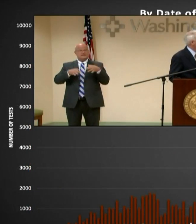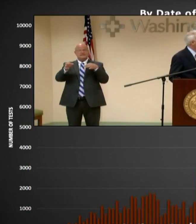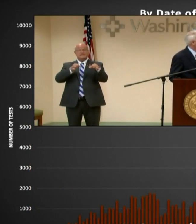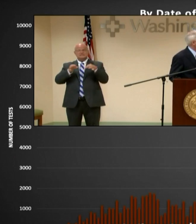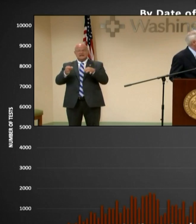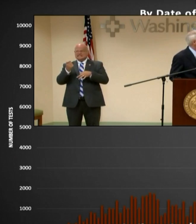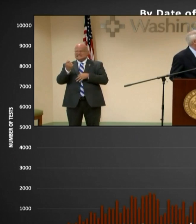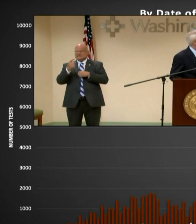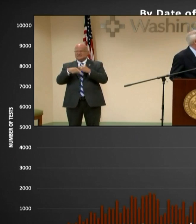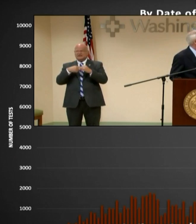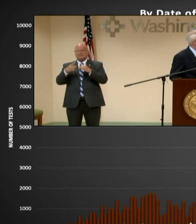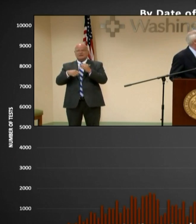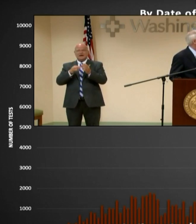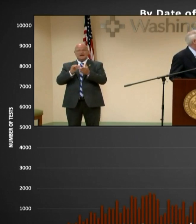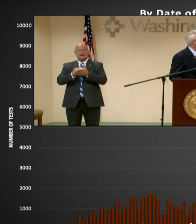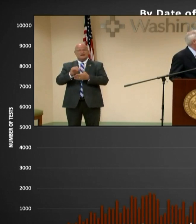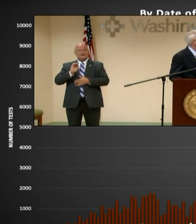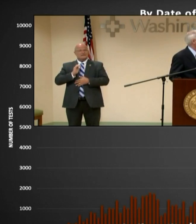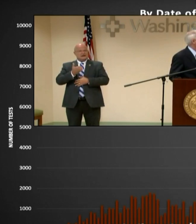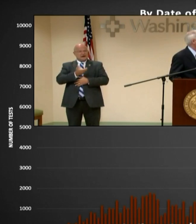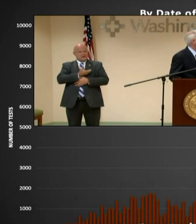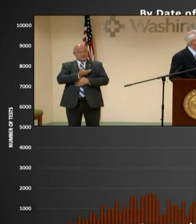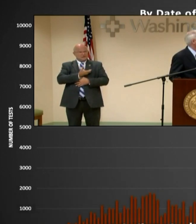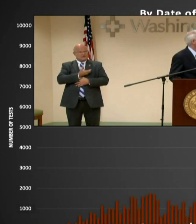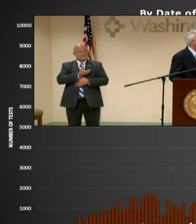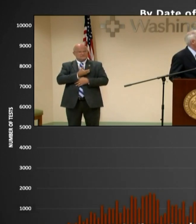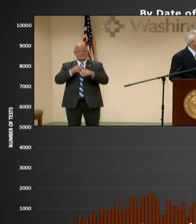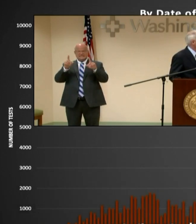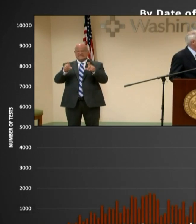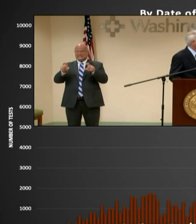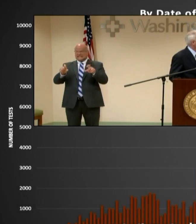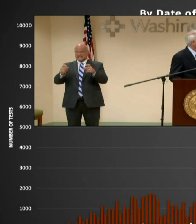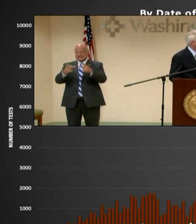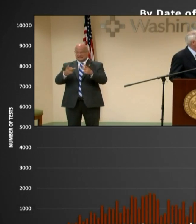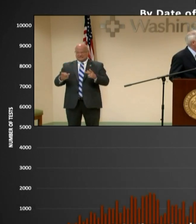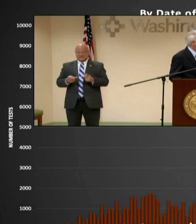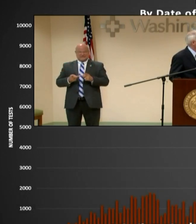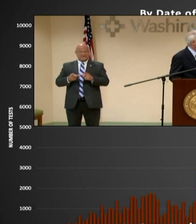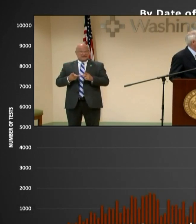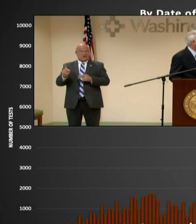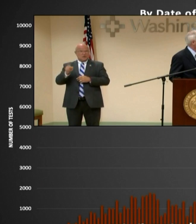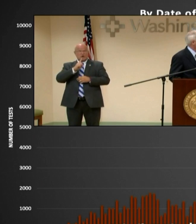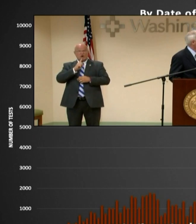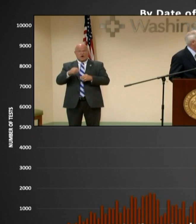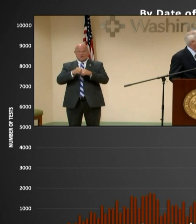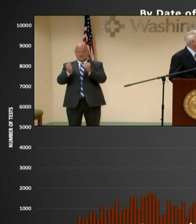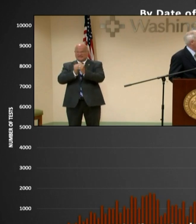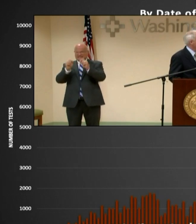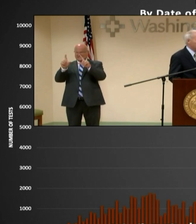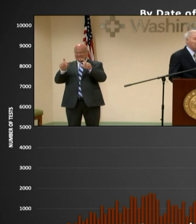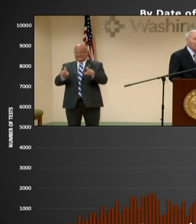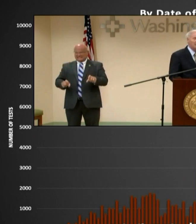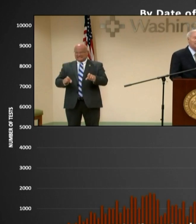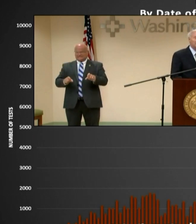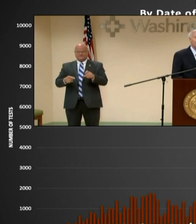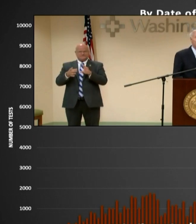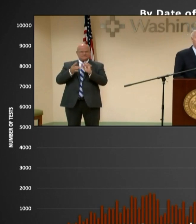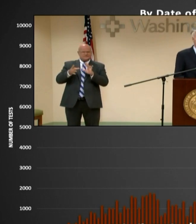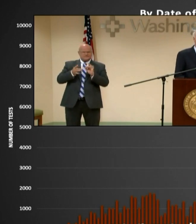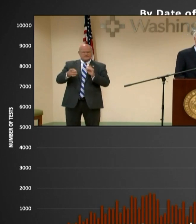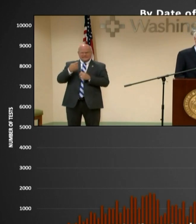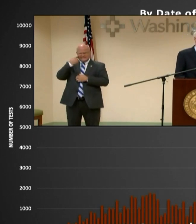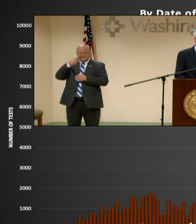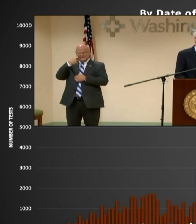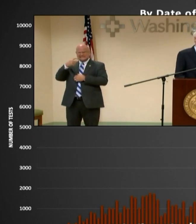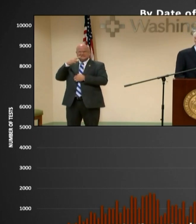explains a little bit in terms of our the testing facility type and where we are in our testing. I've remarked in